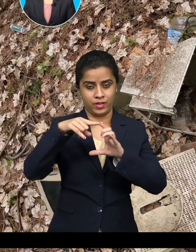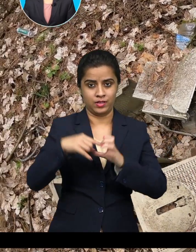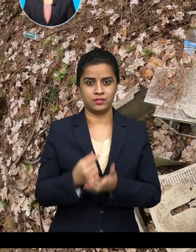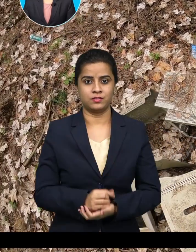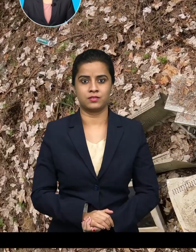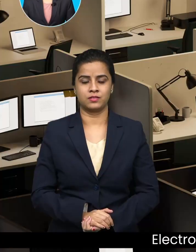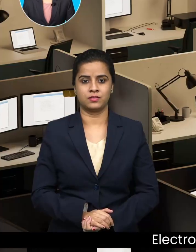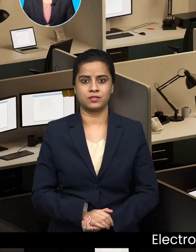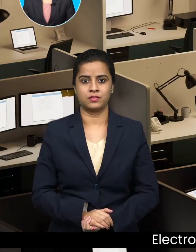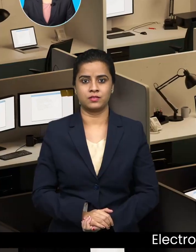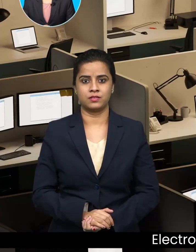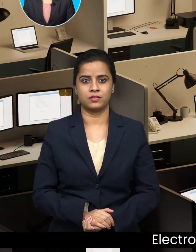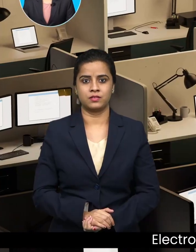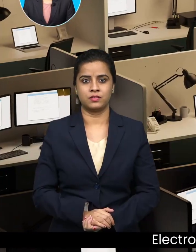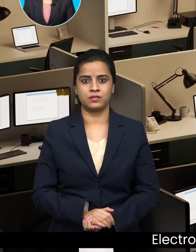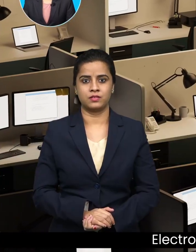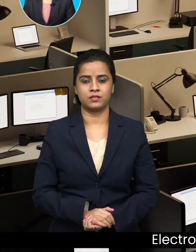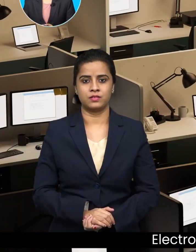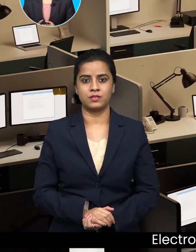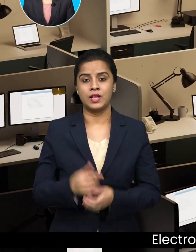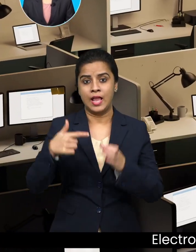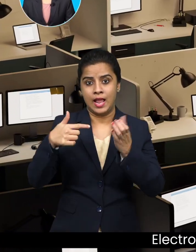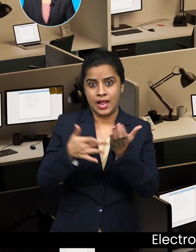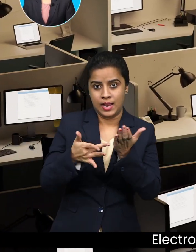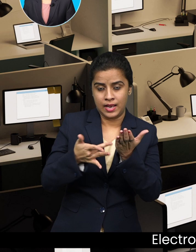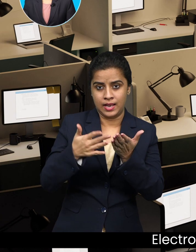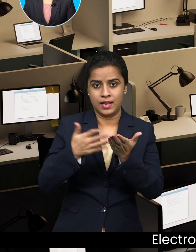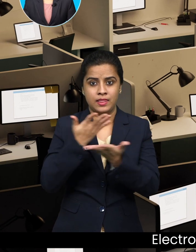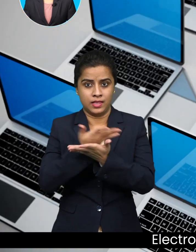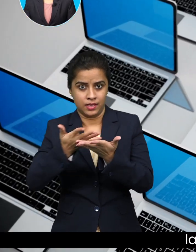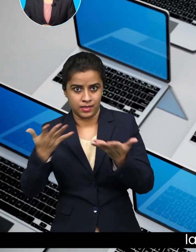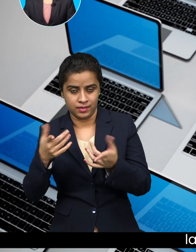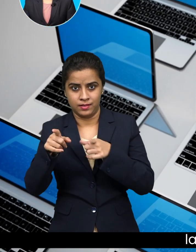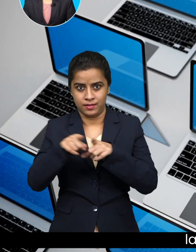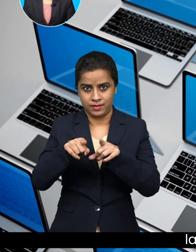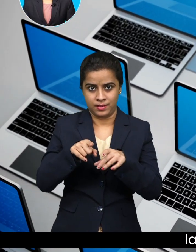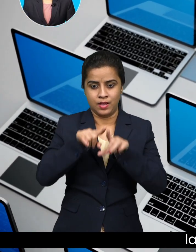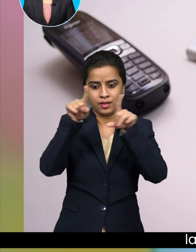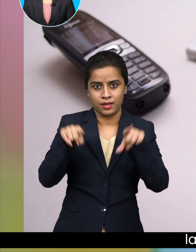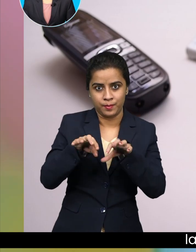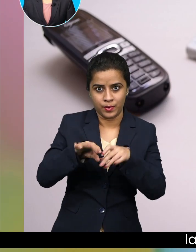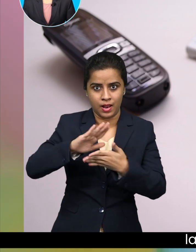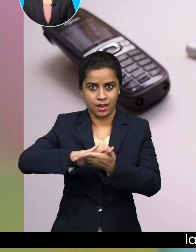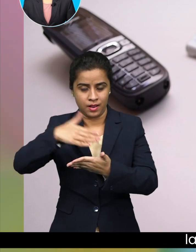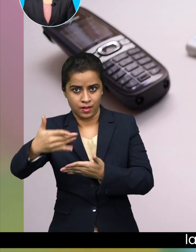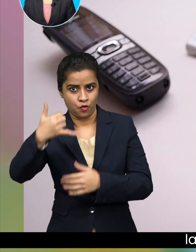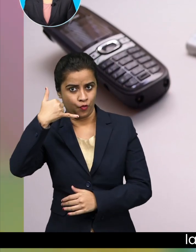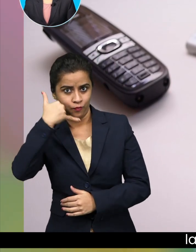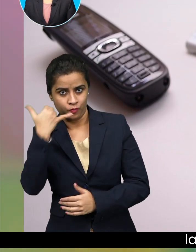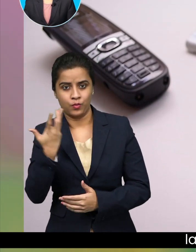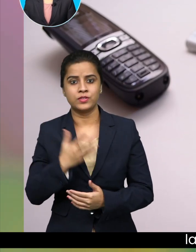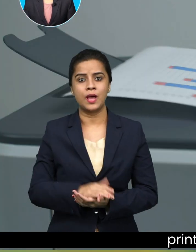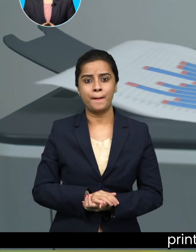electronic devices like computers, laptops, mobile